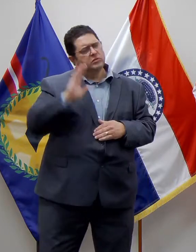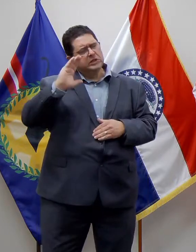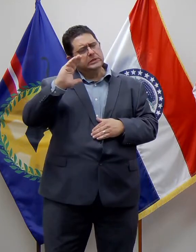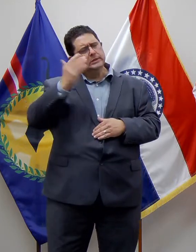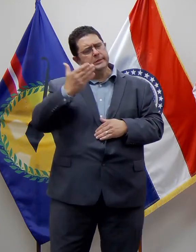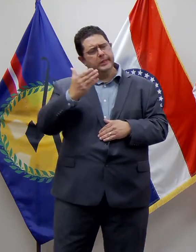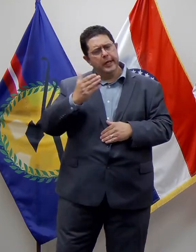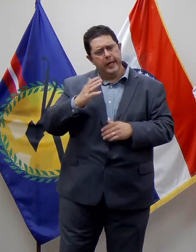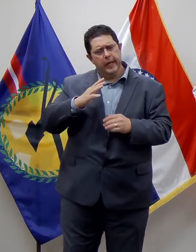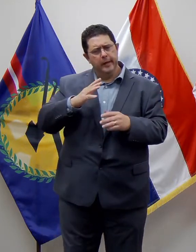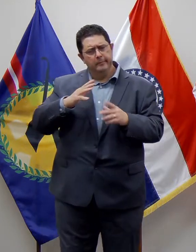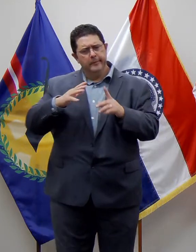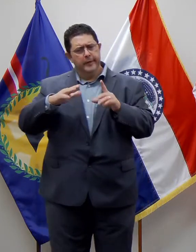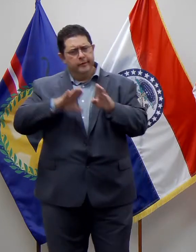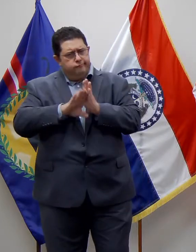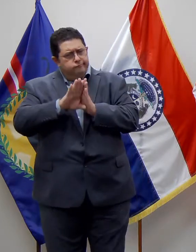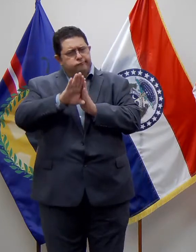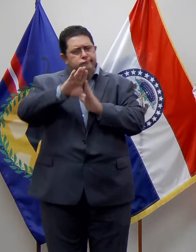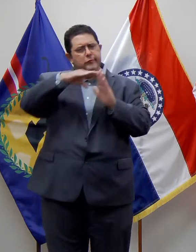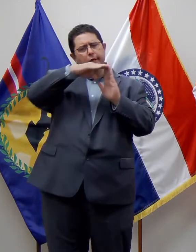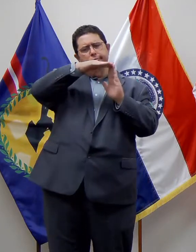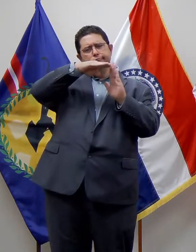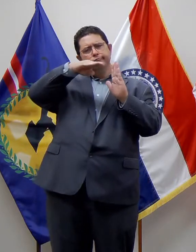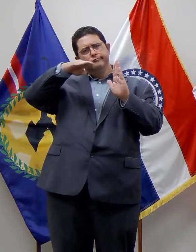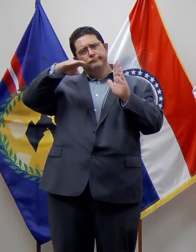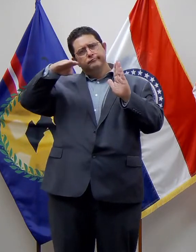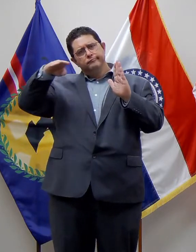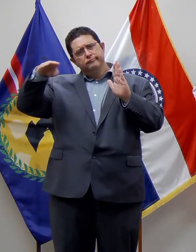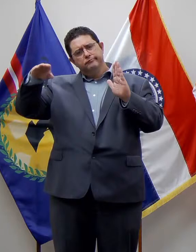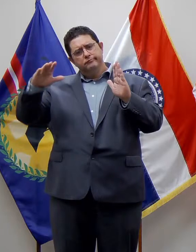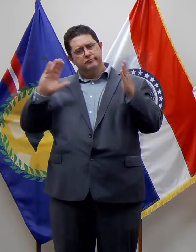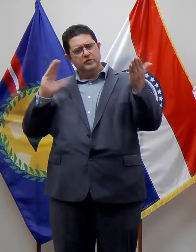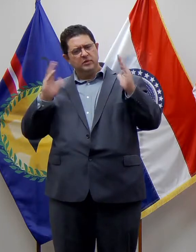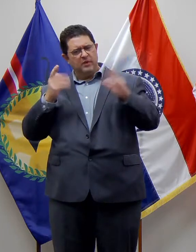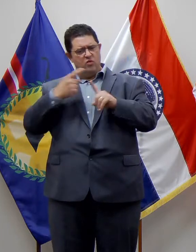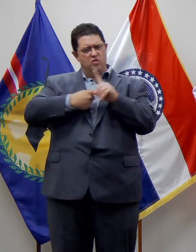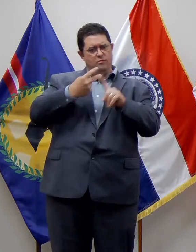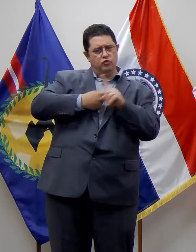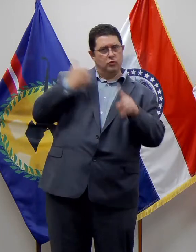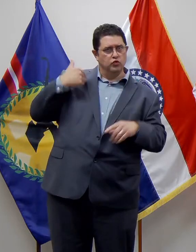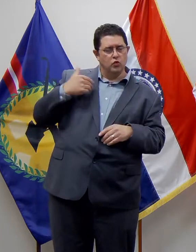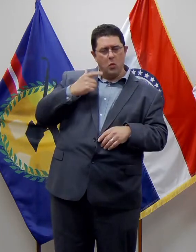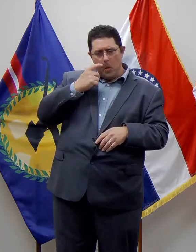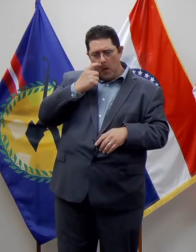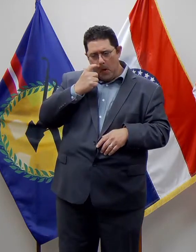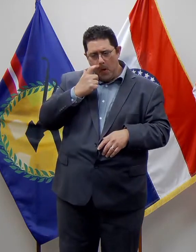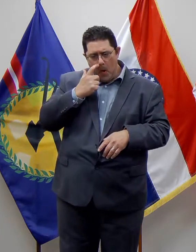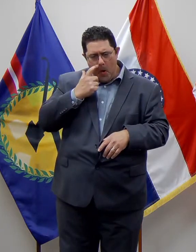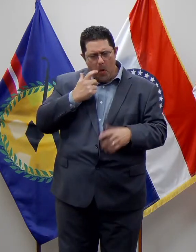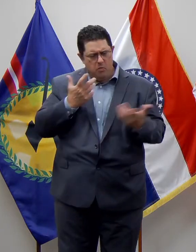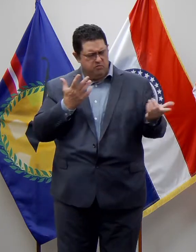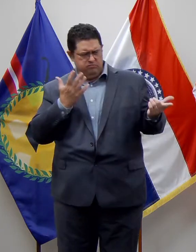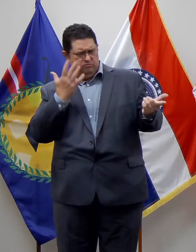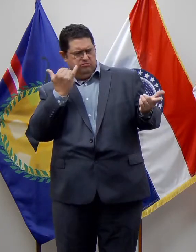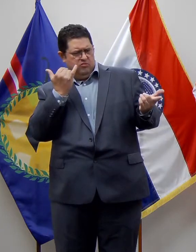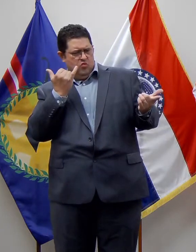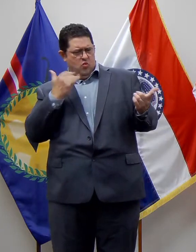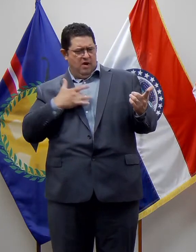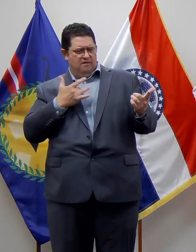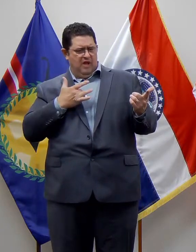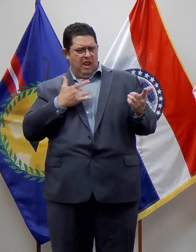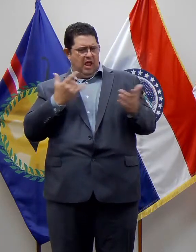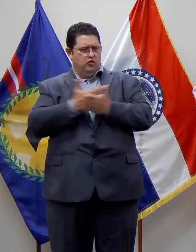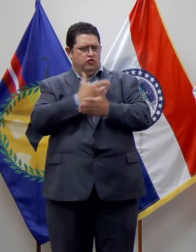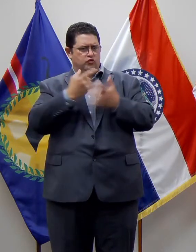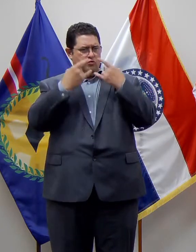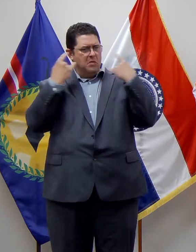cases versus where we were, say, a month or two ago. I'm wondering why you feel a new mask mandate is necessary now,